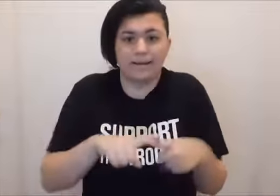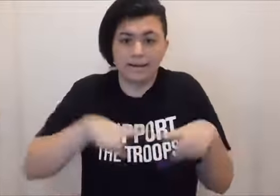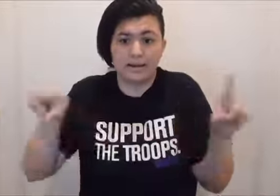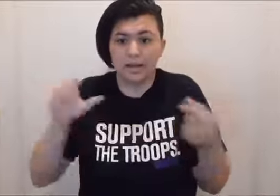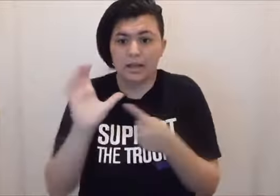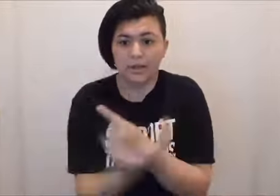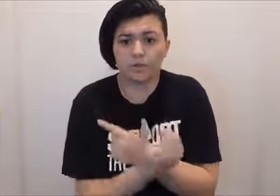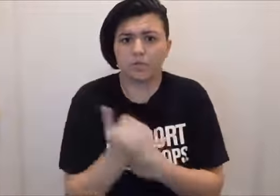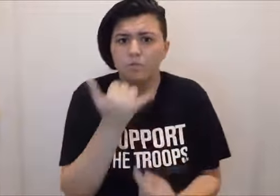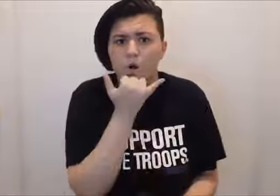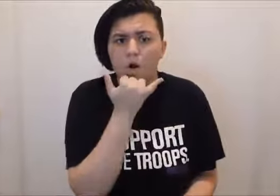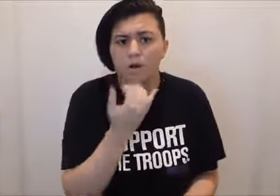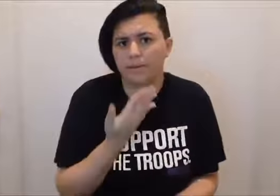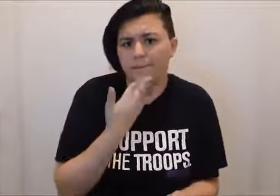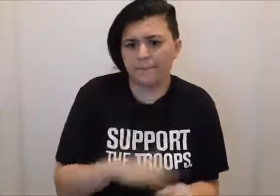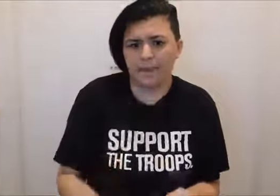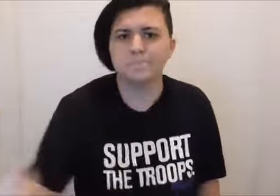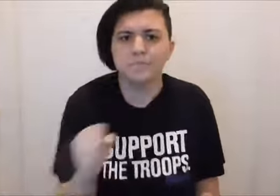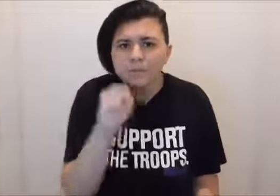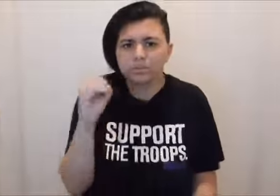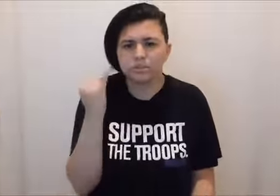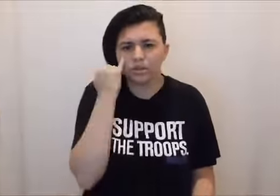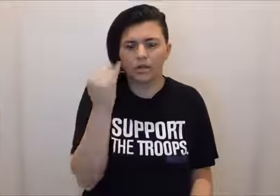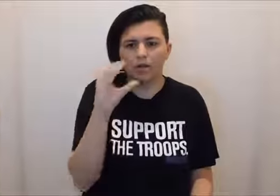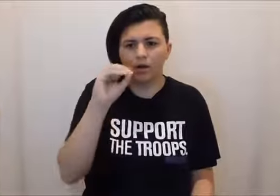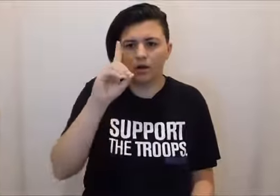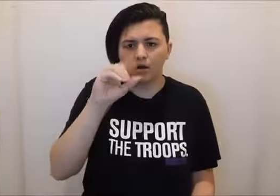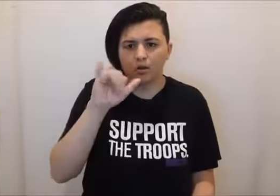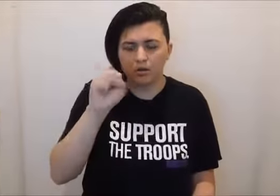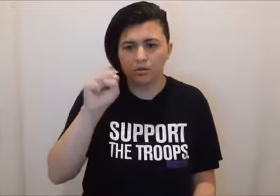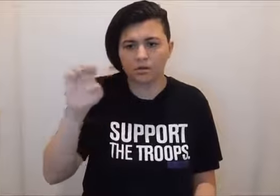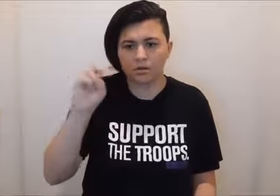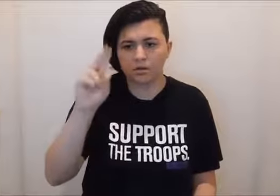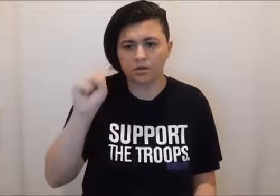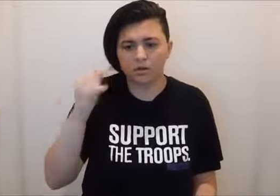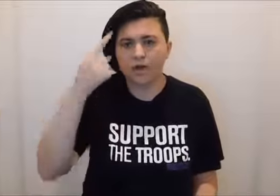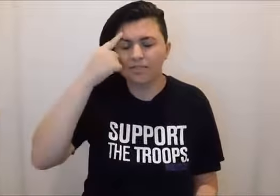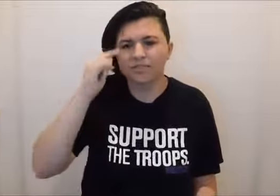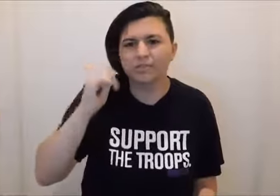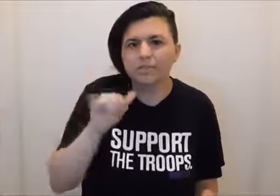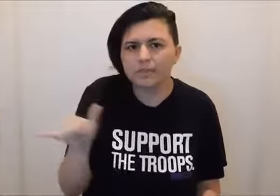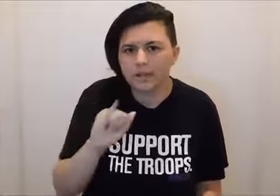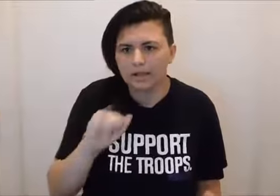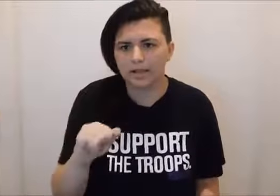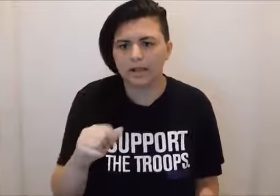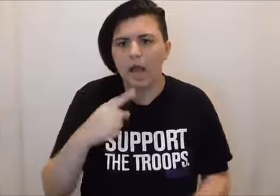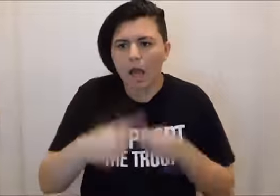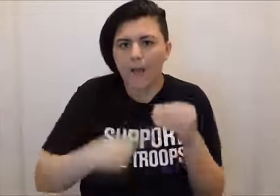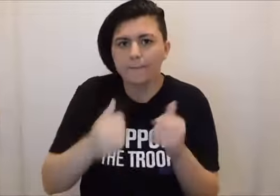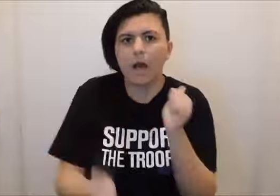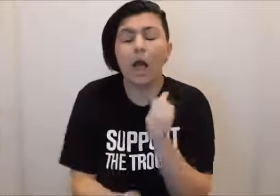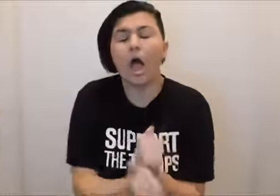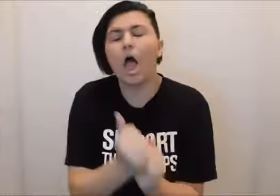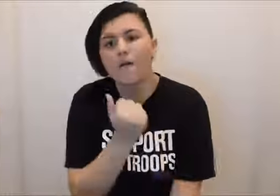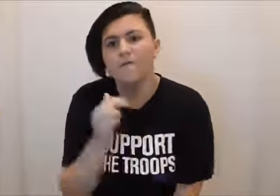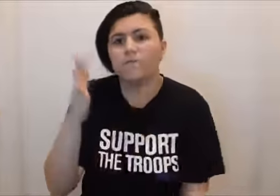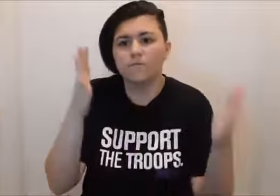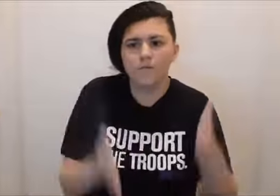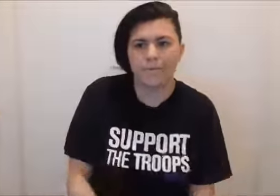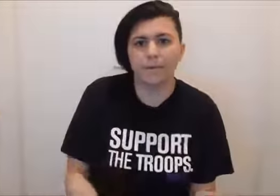cultures are wrong or bad. So if Odysseus thought that way about everyone that he met, he would probably never